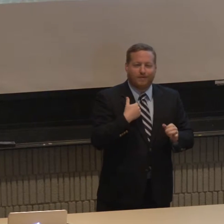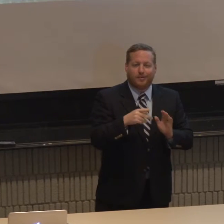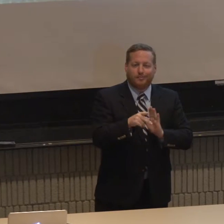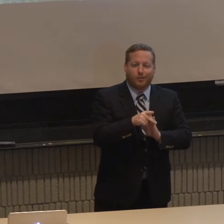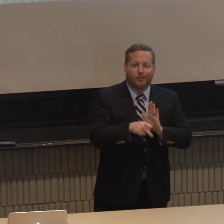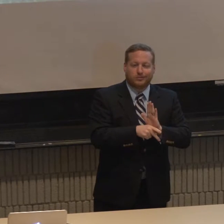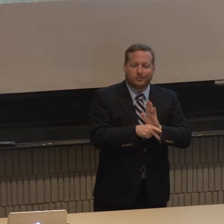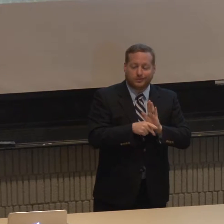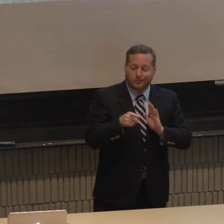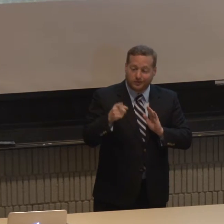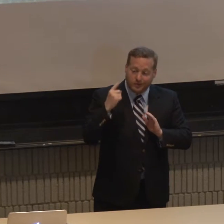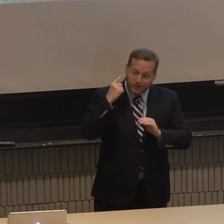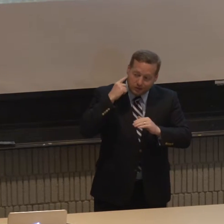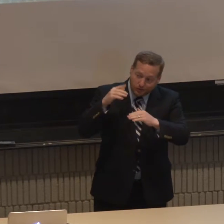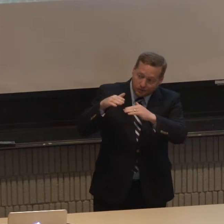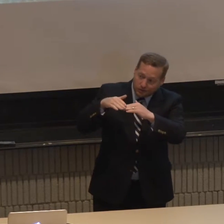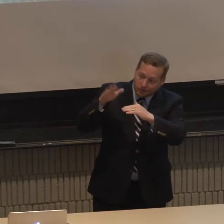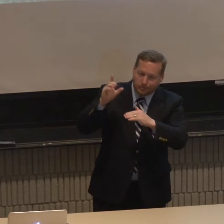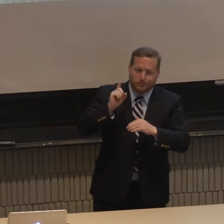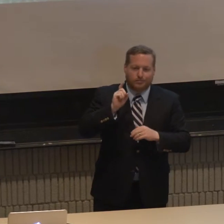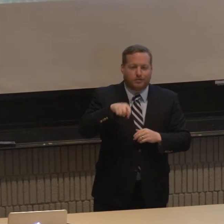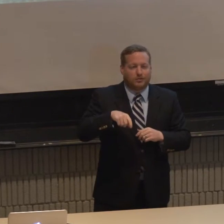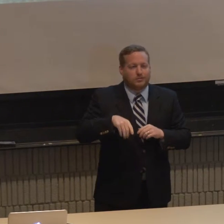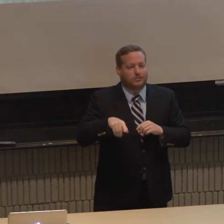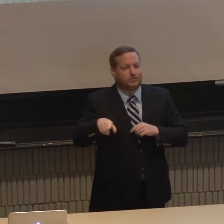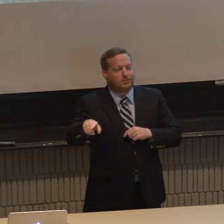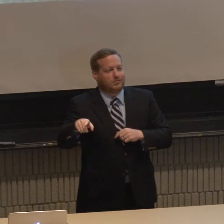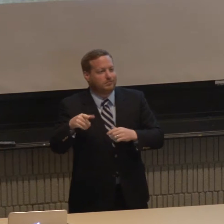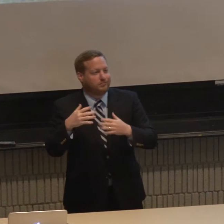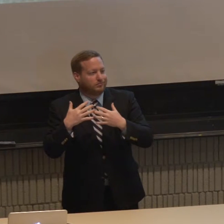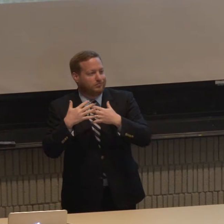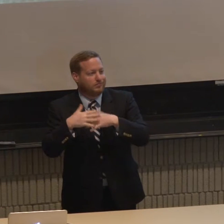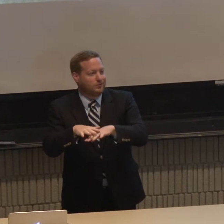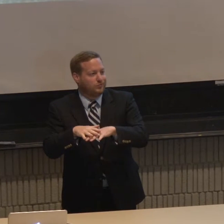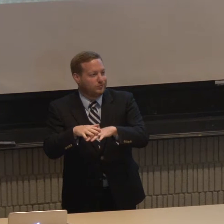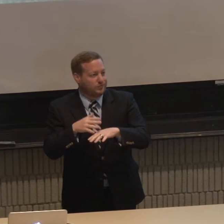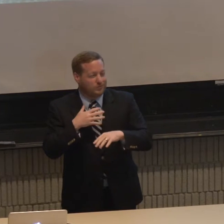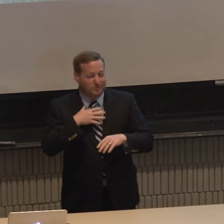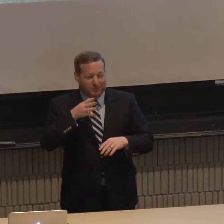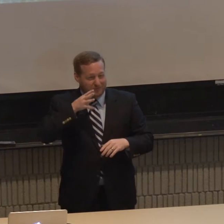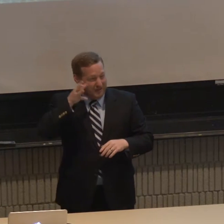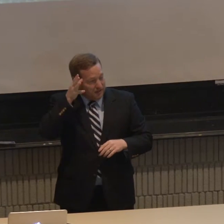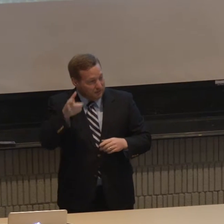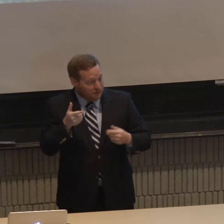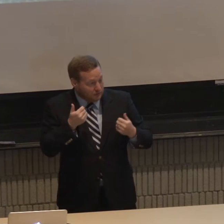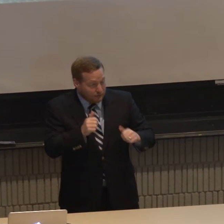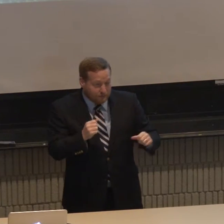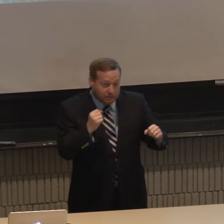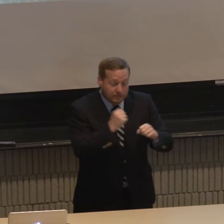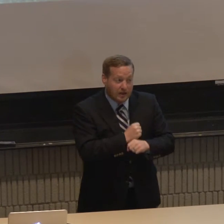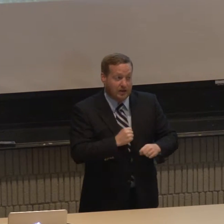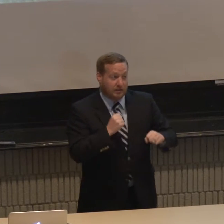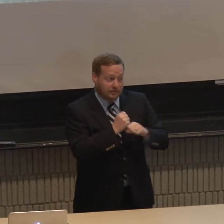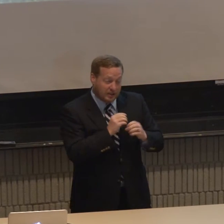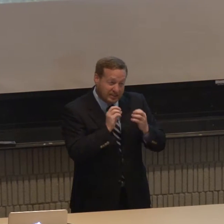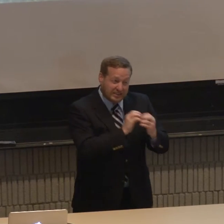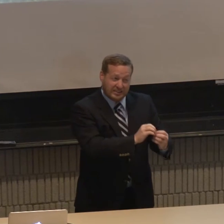hearing, so he was actually not allowed to go to the deaf school. He didn't fit their policy or